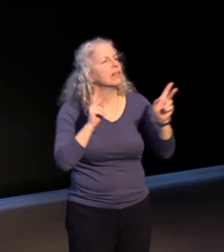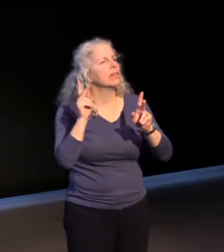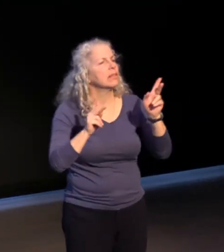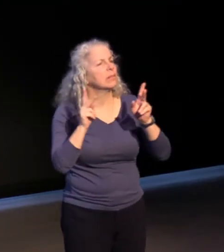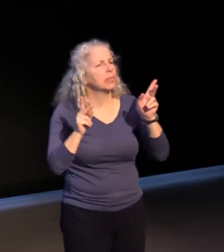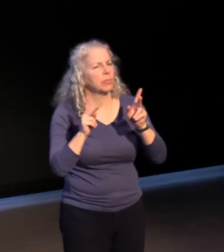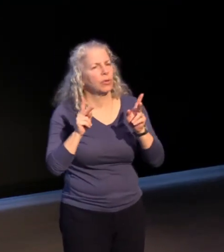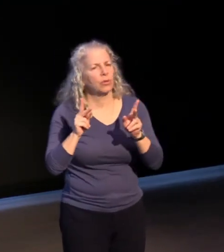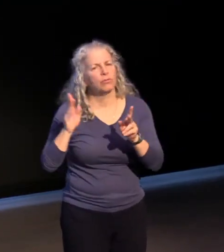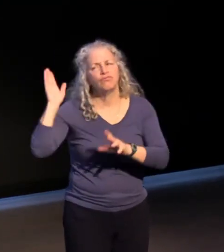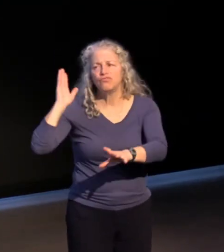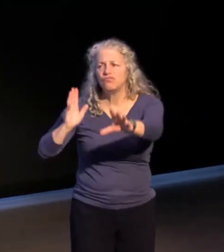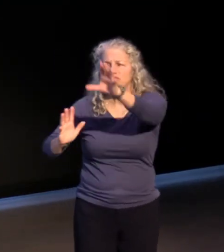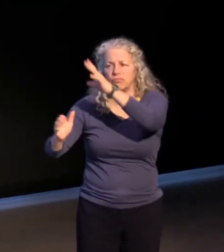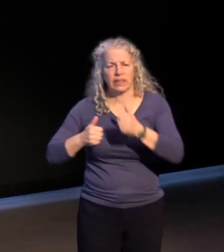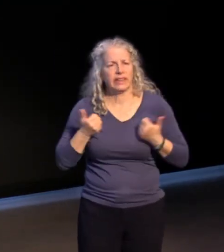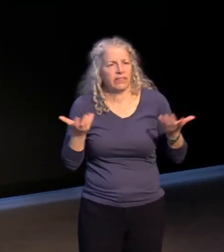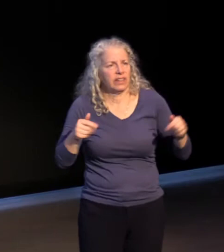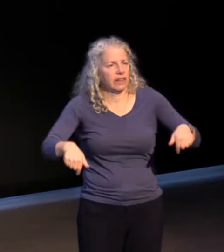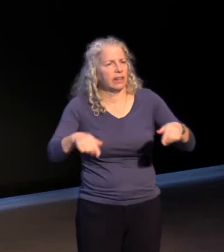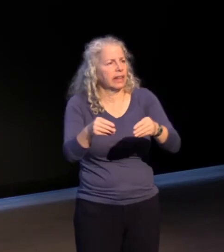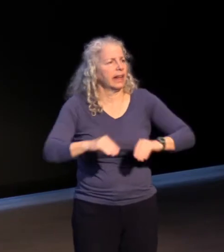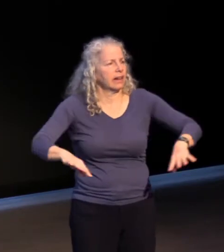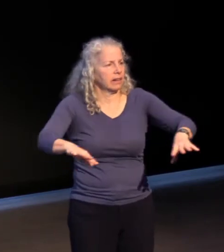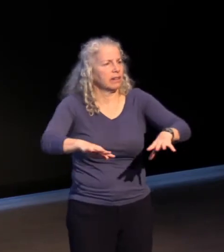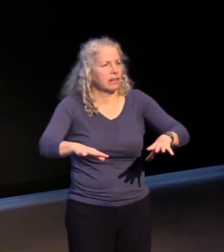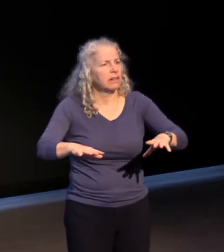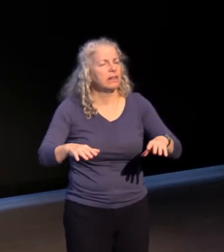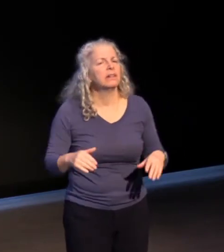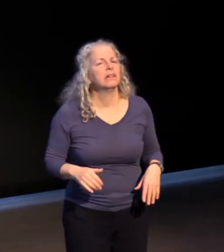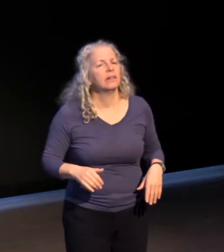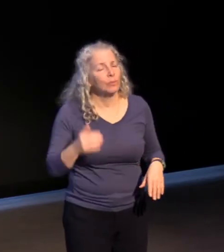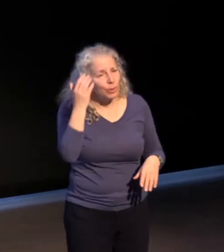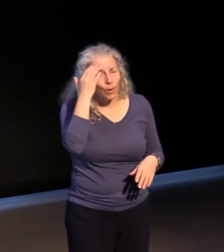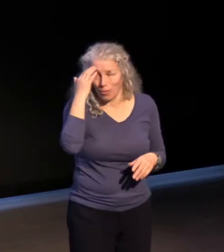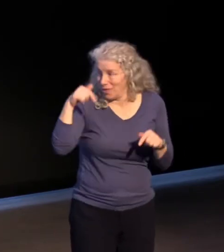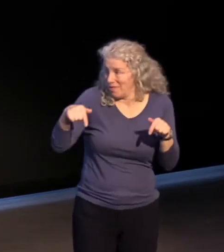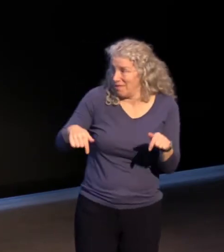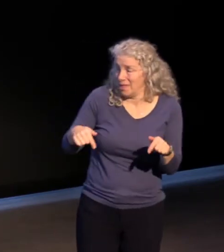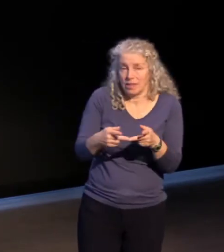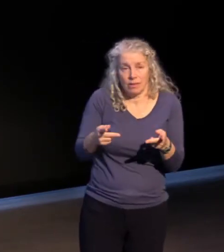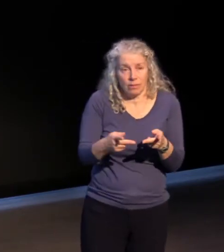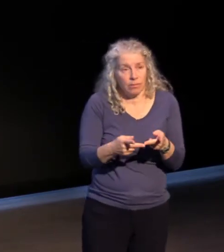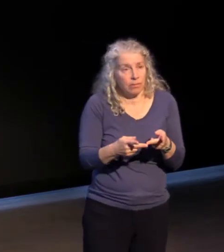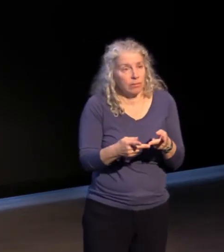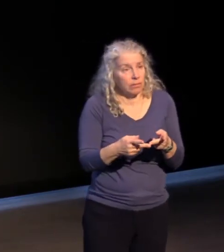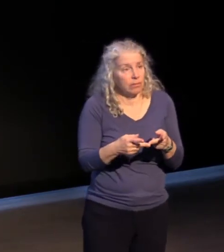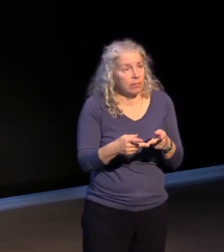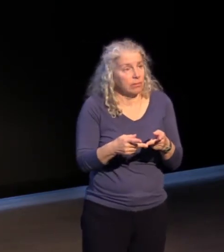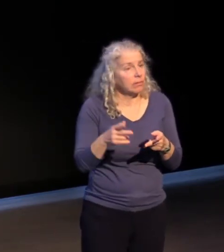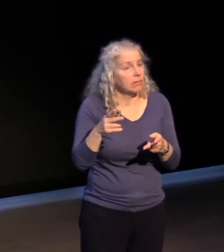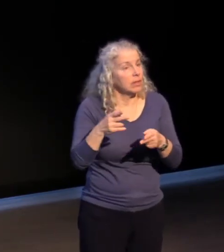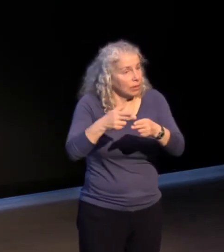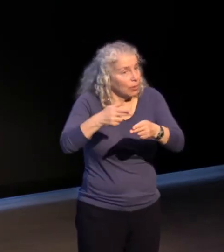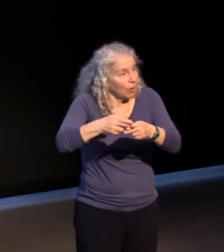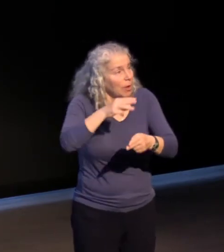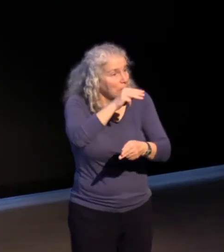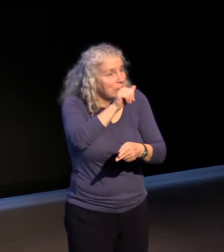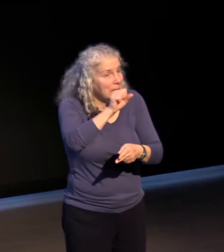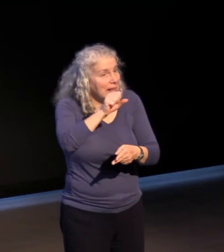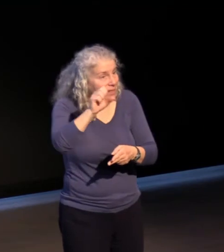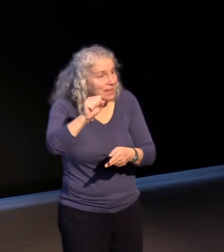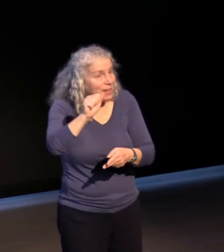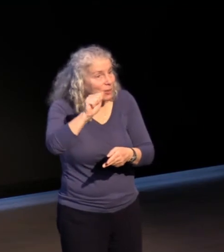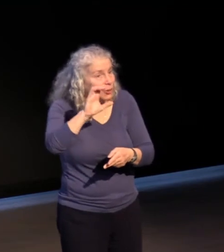past, present, and future. We acknowledge that this event is situated on the land known in Algonquin as Massachusetts,